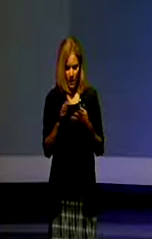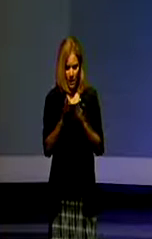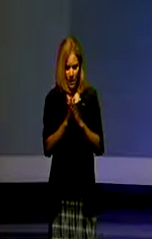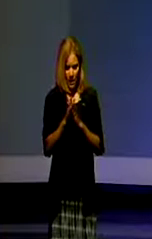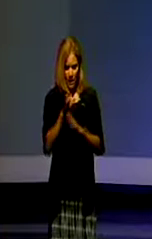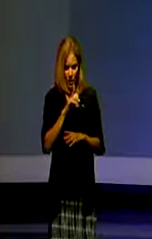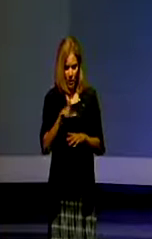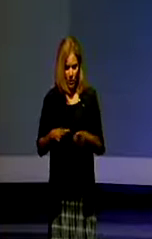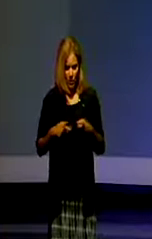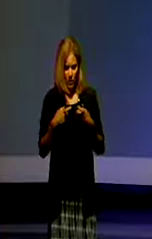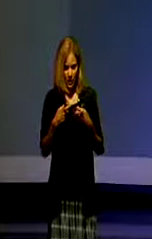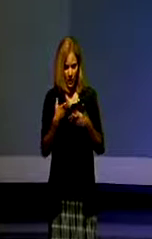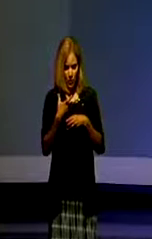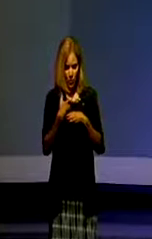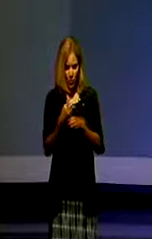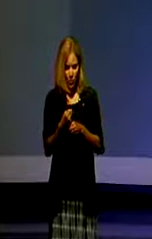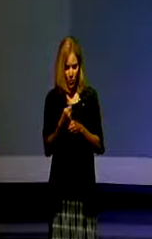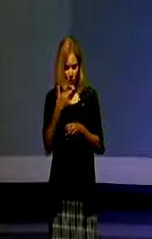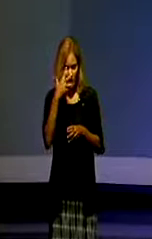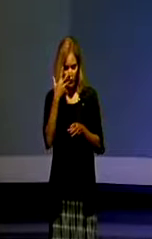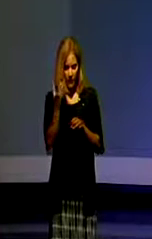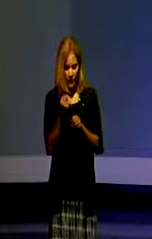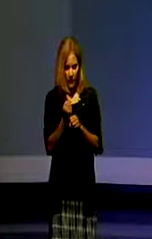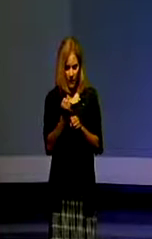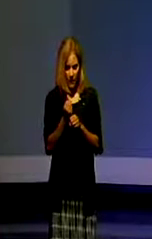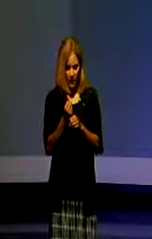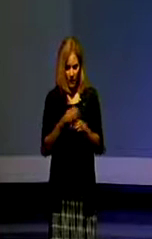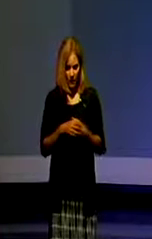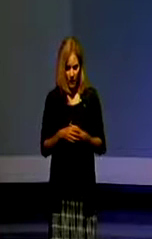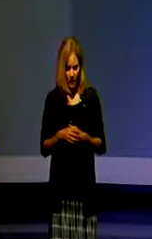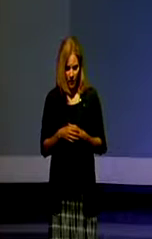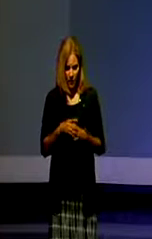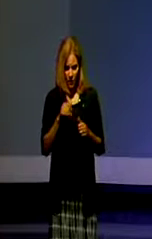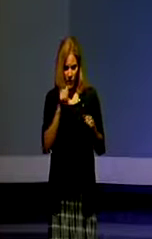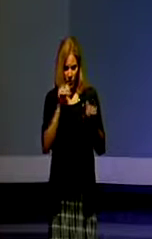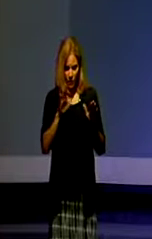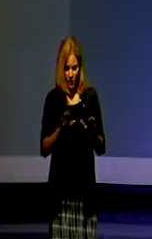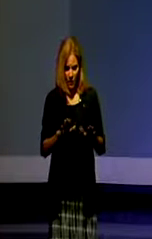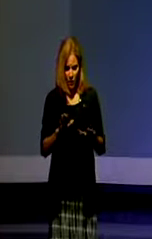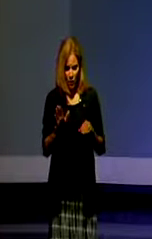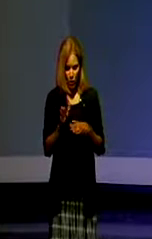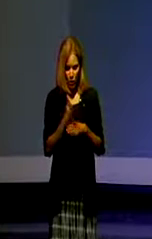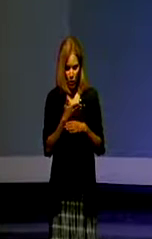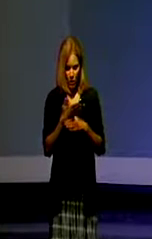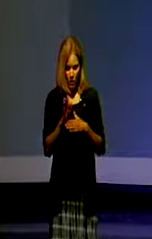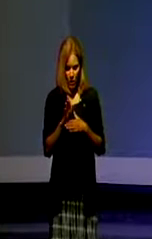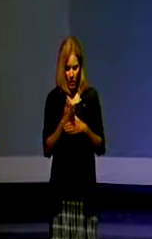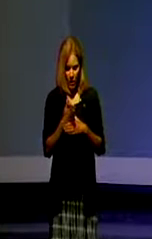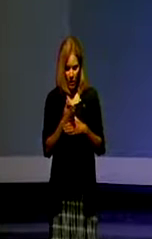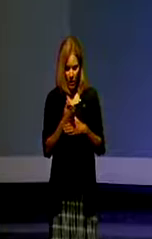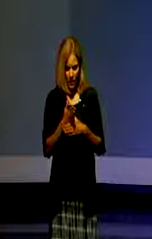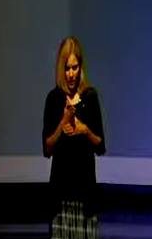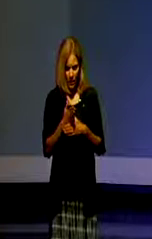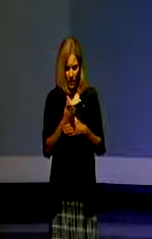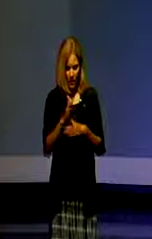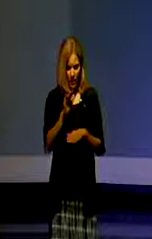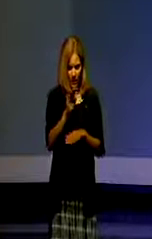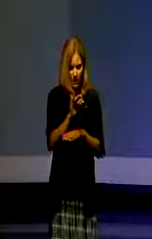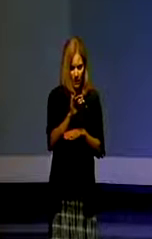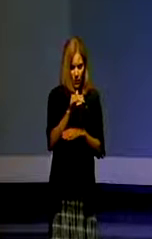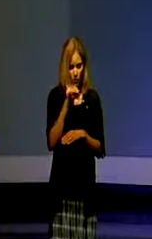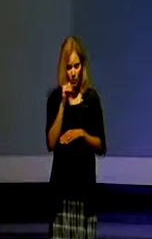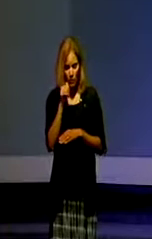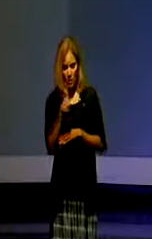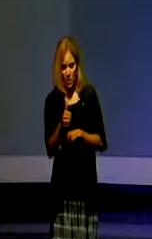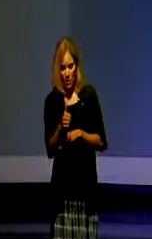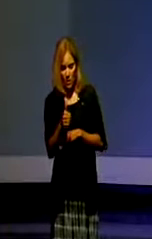the Lord to give you boldness and faithfulness and obedience enough to share this afternoon,